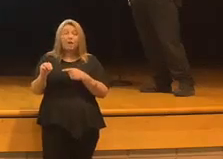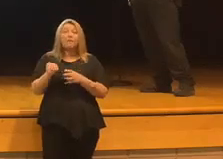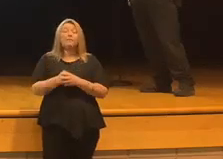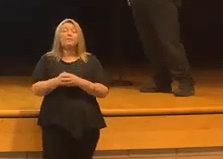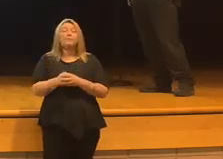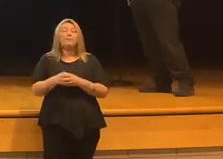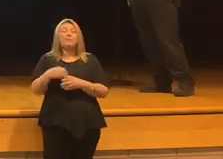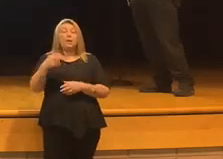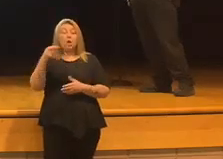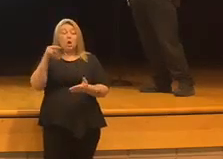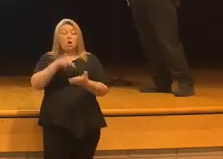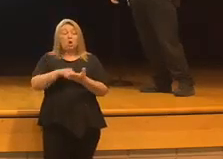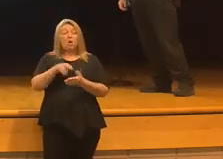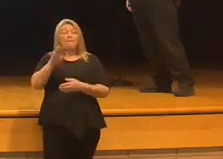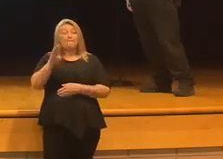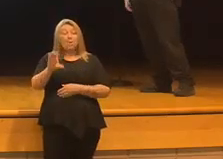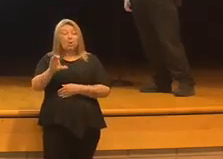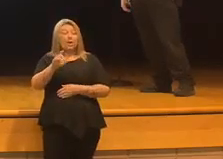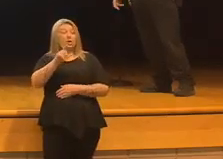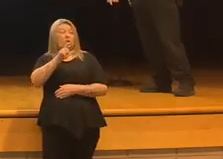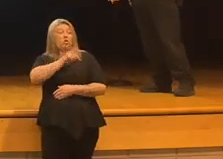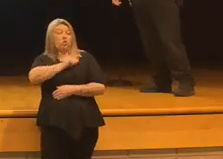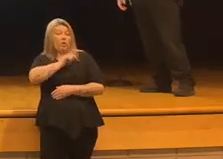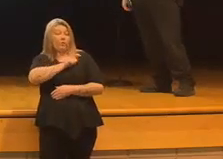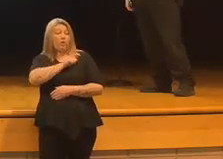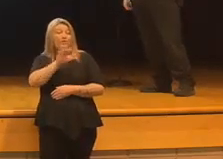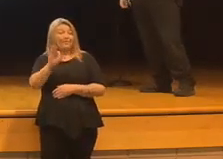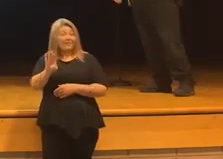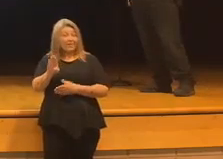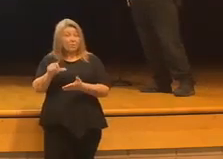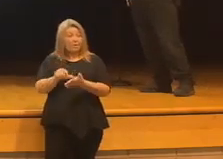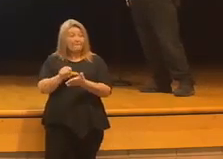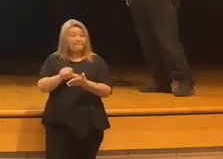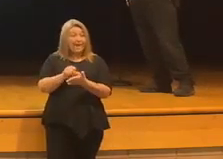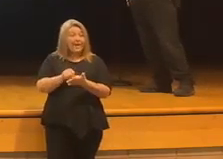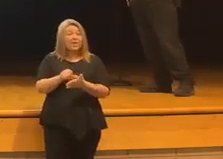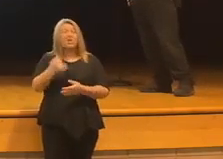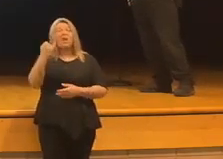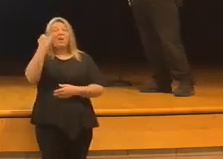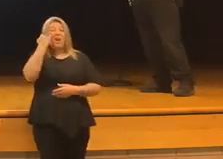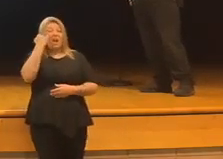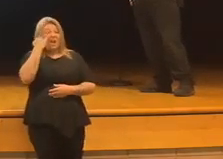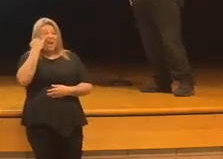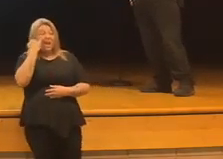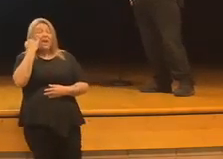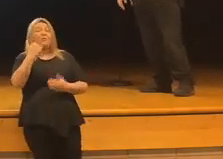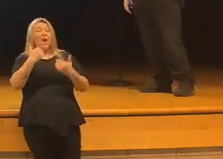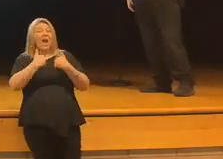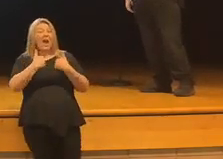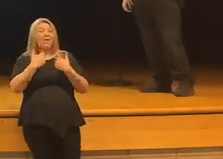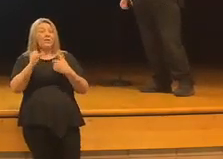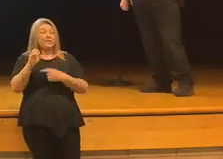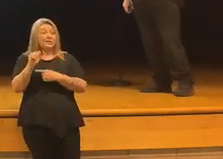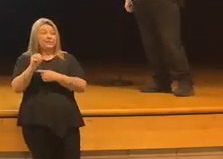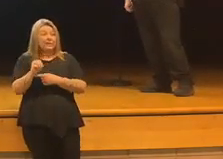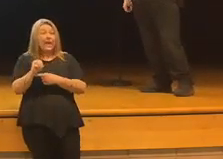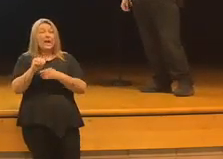you look at Burke County Sheriff's Office Facebook page, if there's any scams going on, we post them